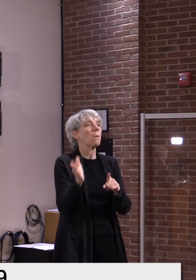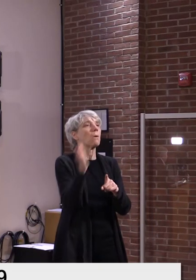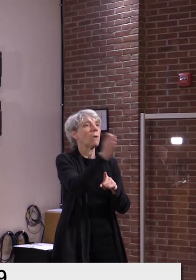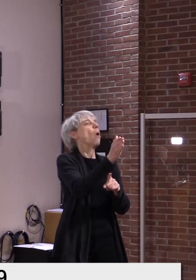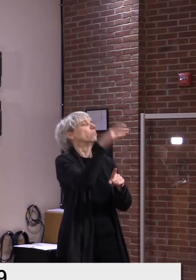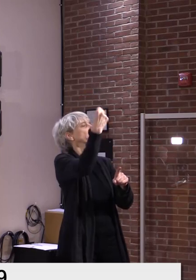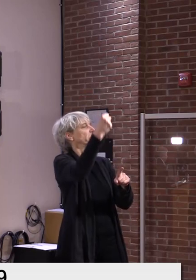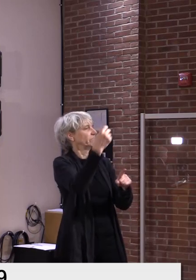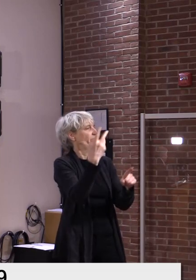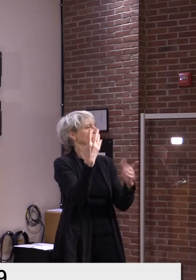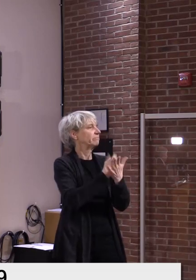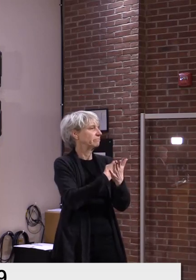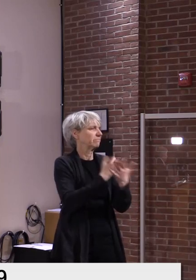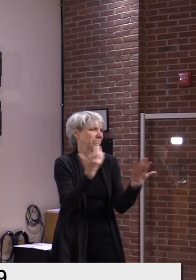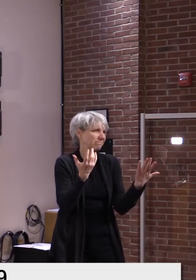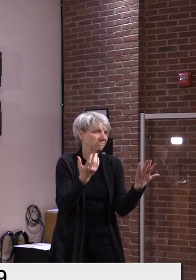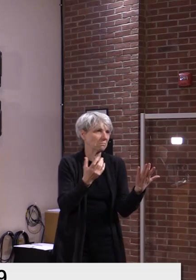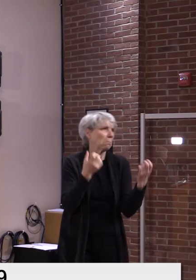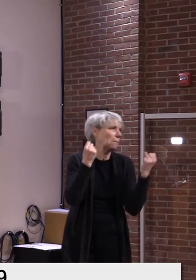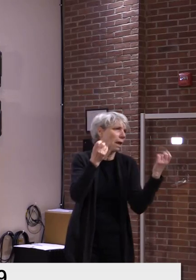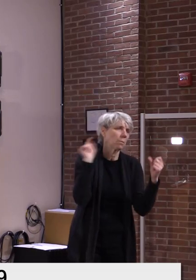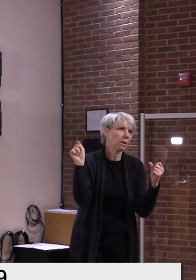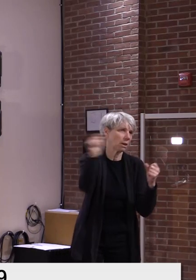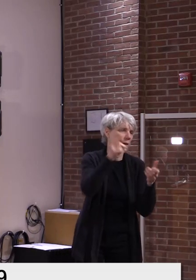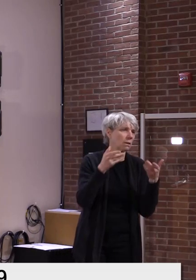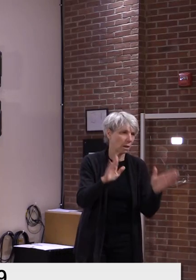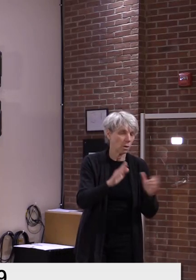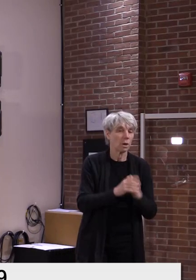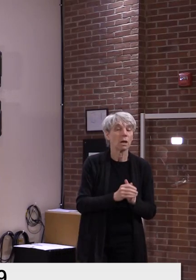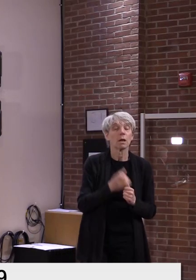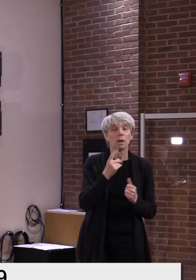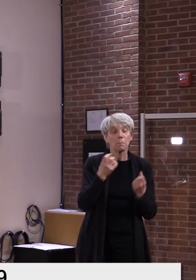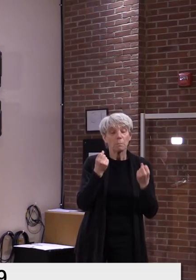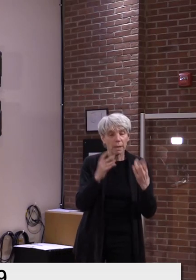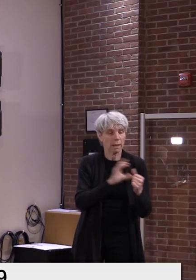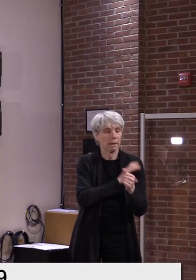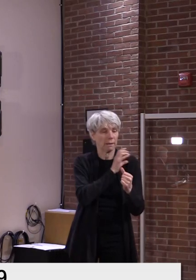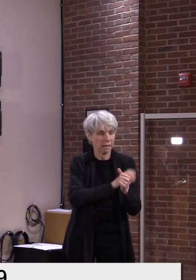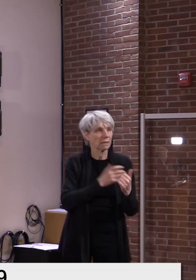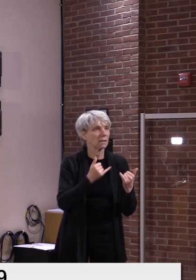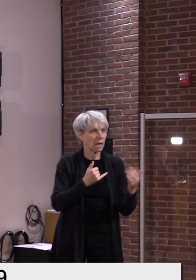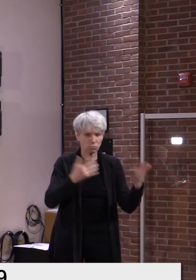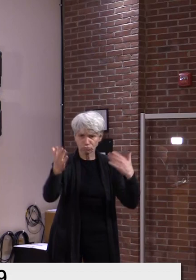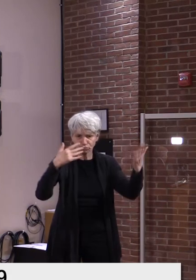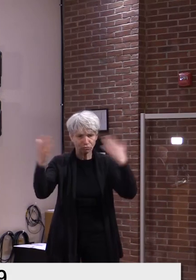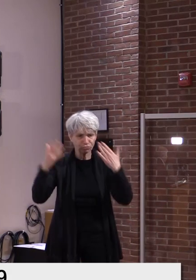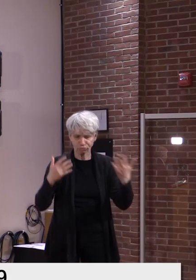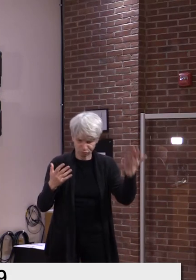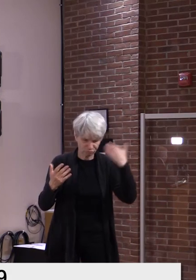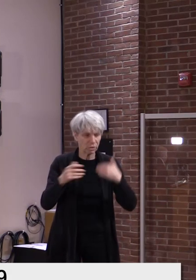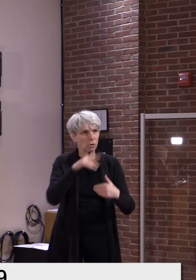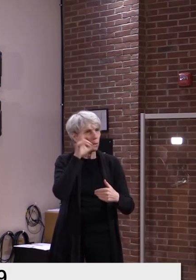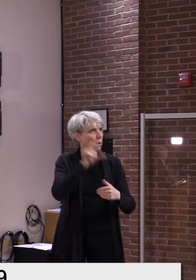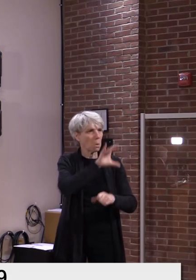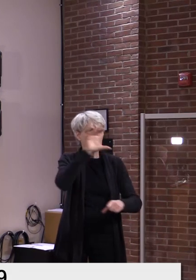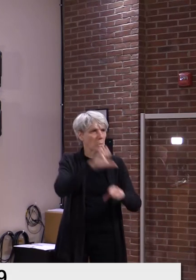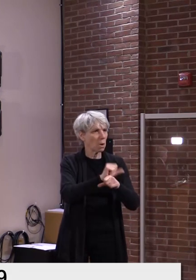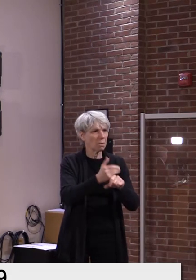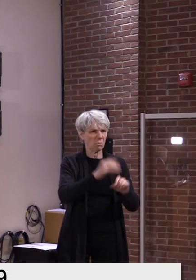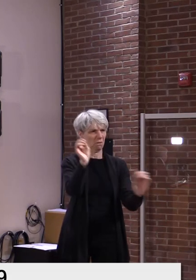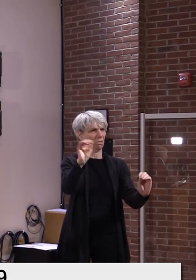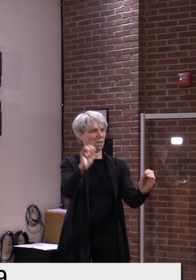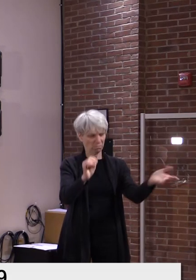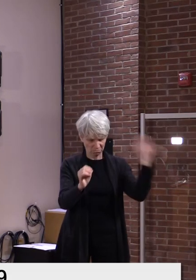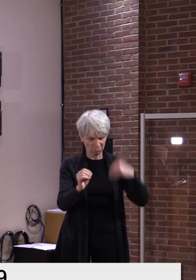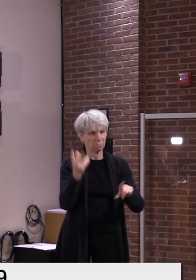the clinics that we're having out there have this walk-in capability. And like I said, we had 30 of them